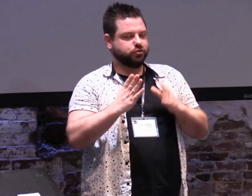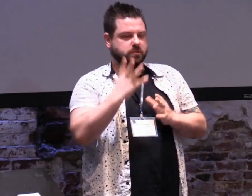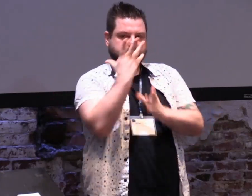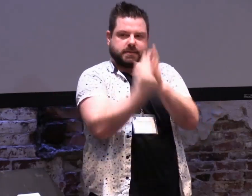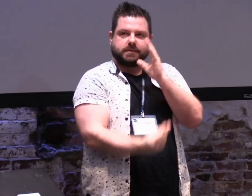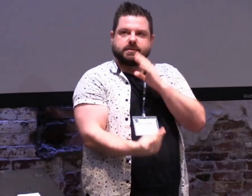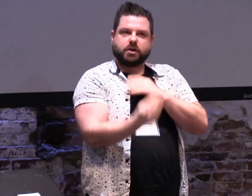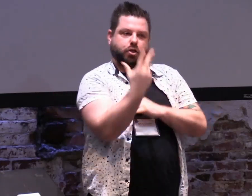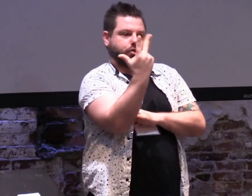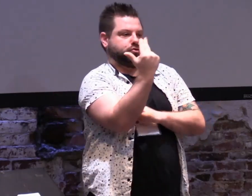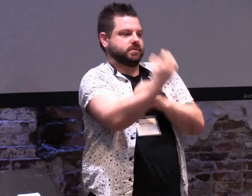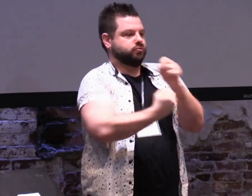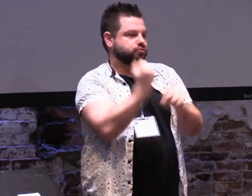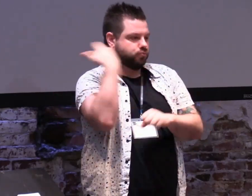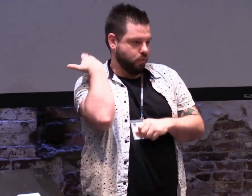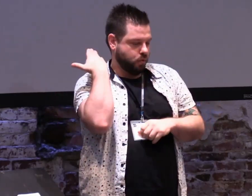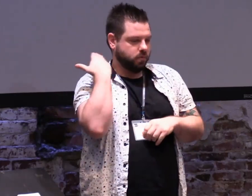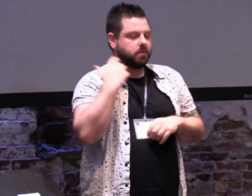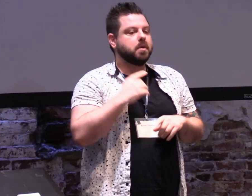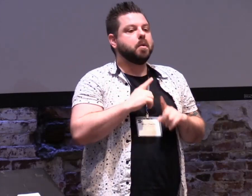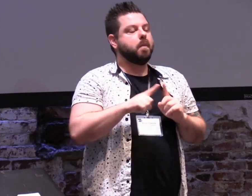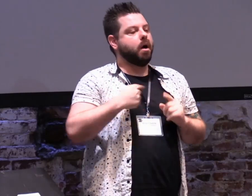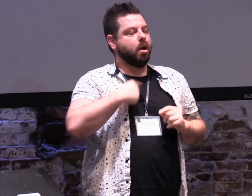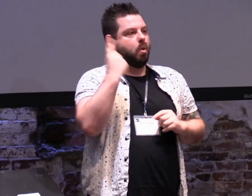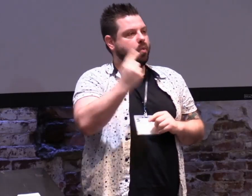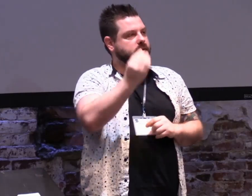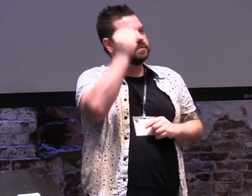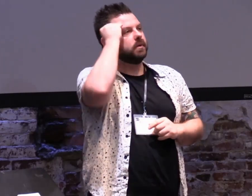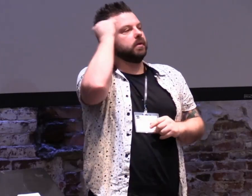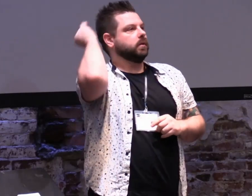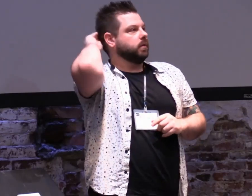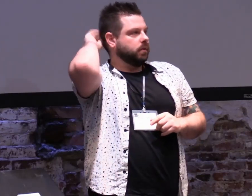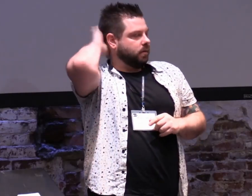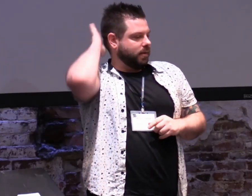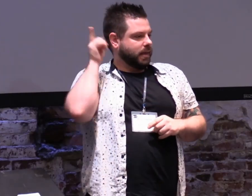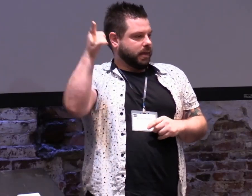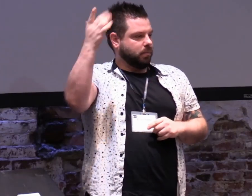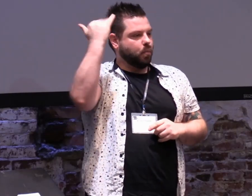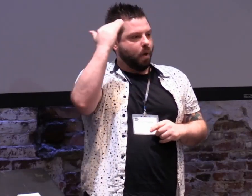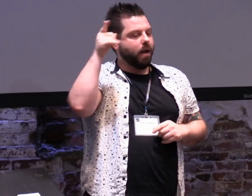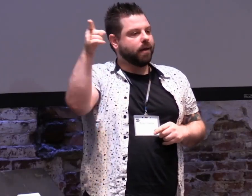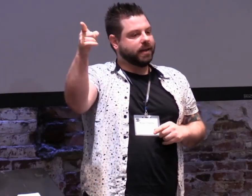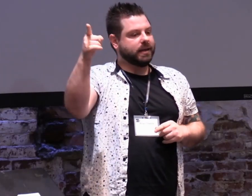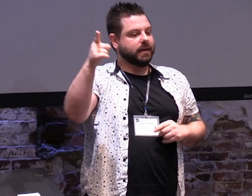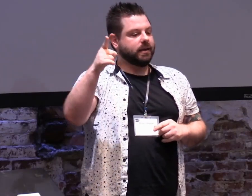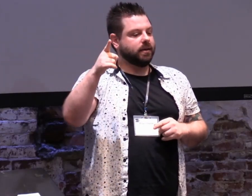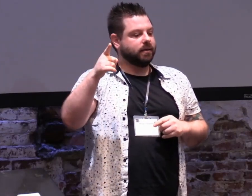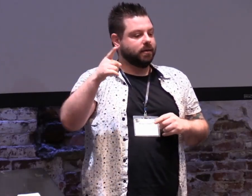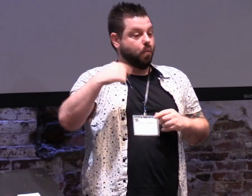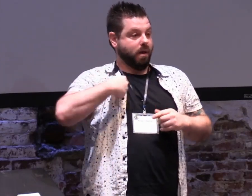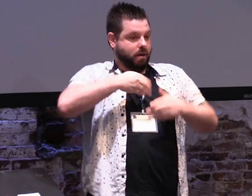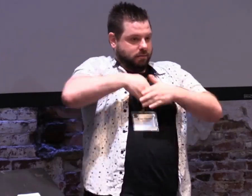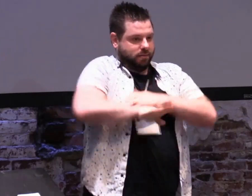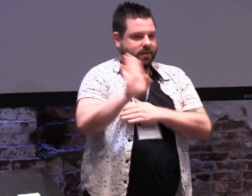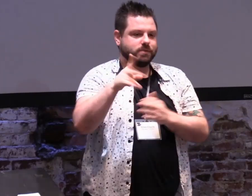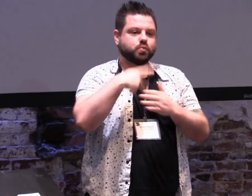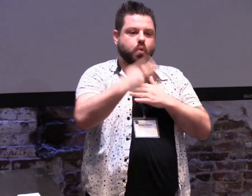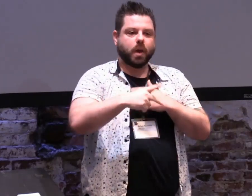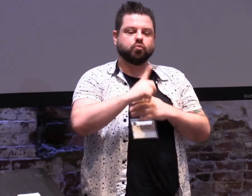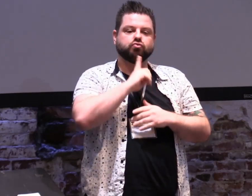My artistic director passed away 13 years ago, and I always remember him. Because when